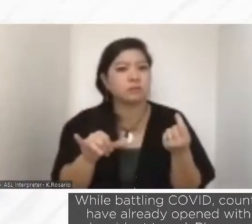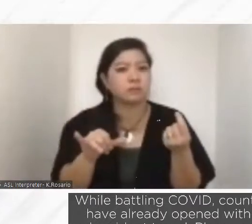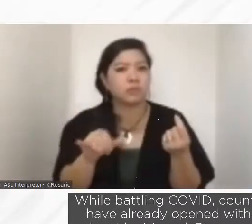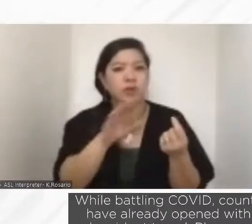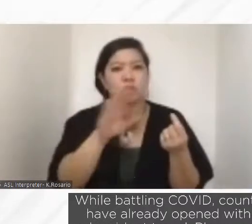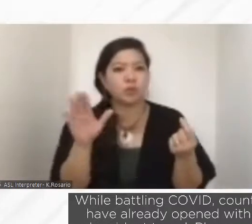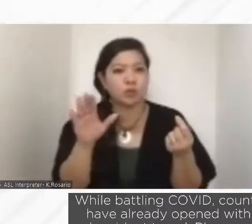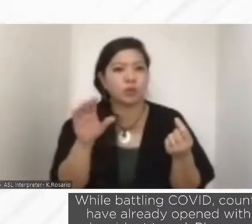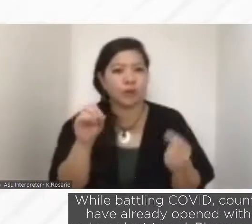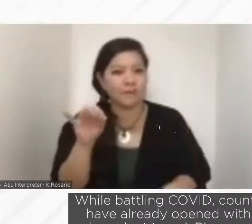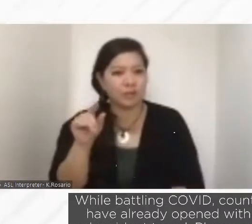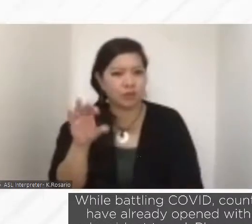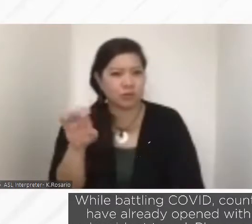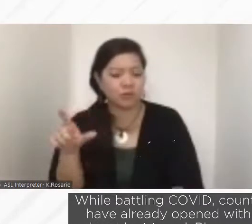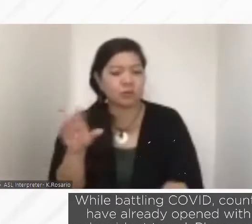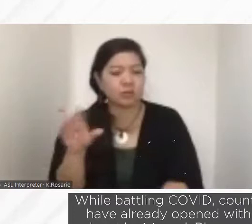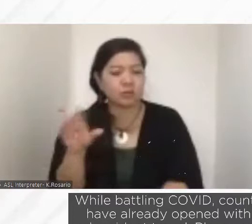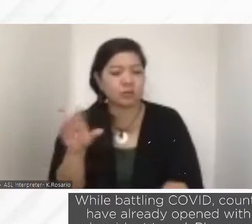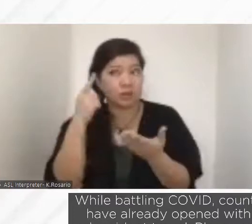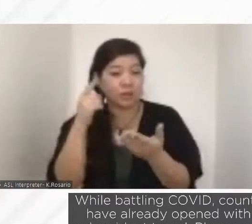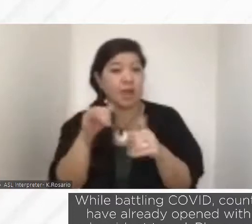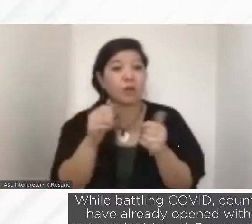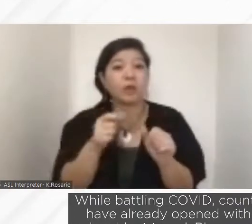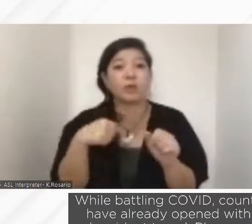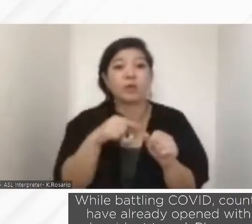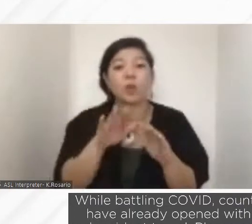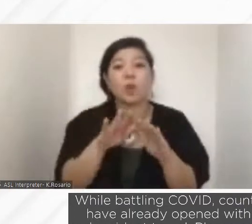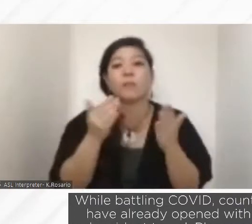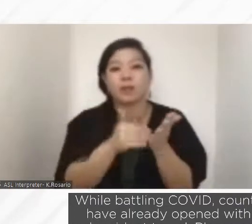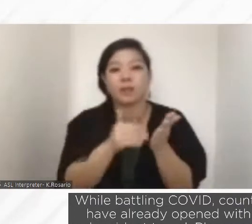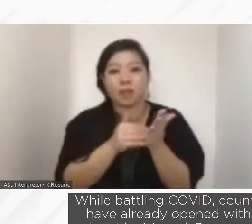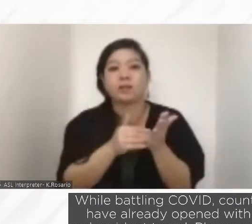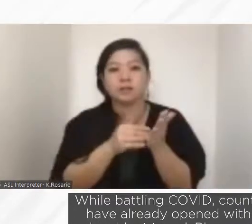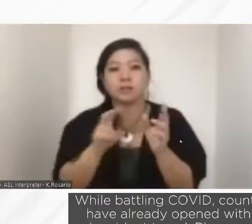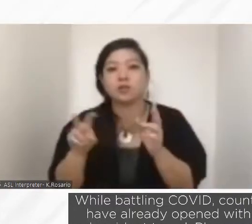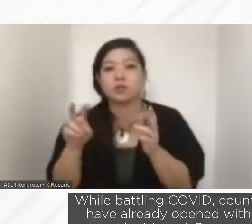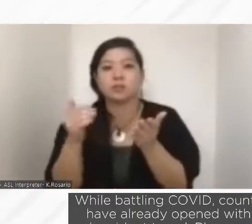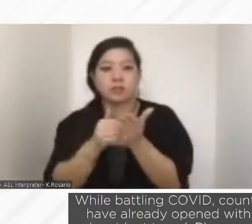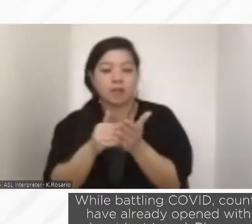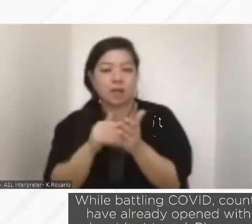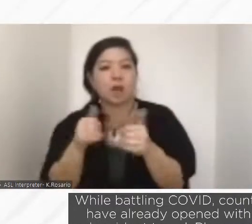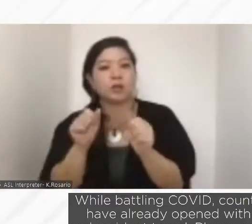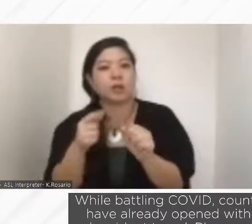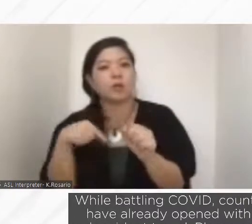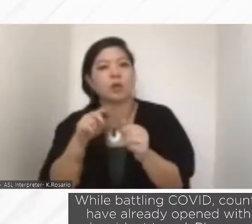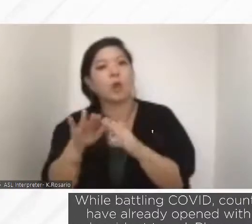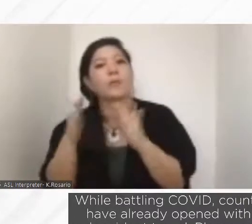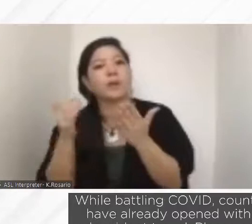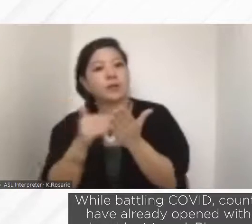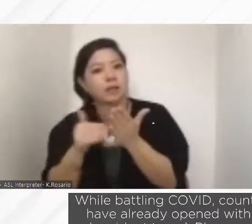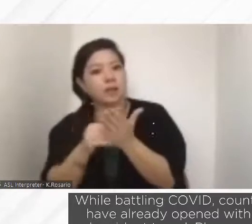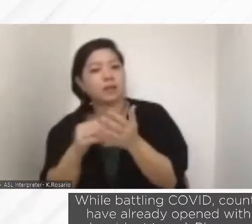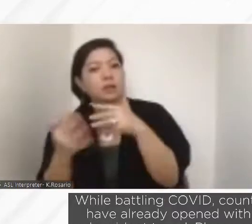officials in a position where they can start thinking about how can we reopen the tourism again? How can we reopen our society